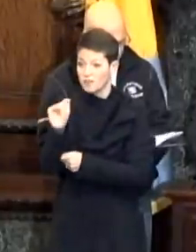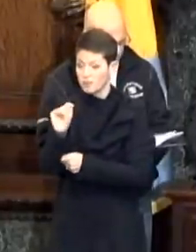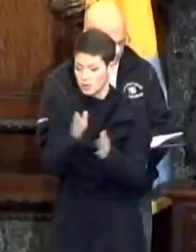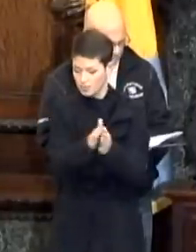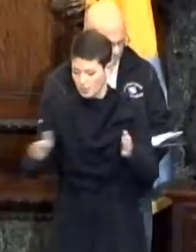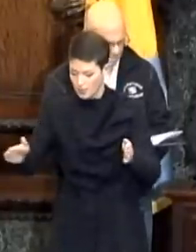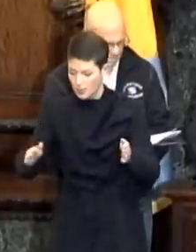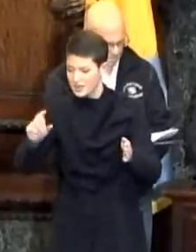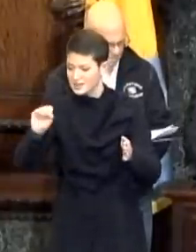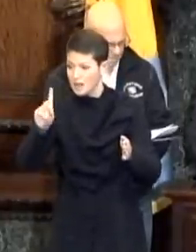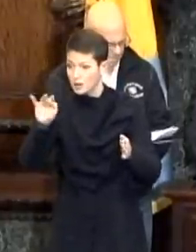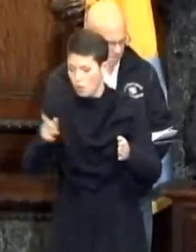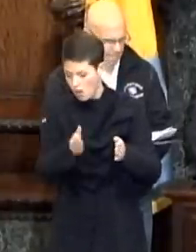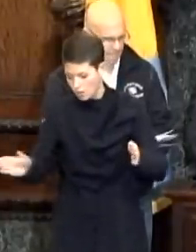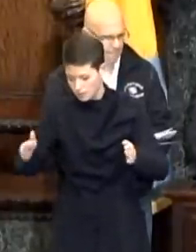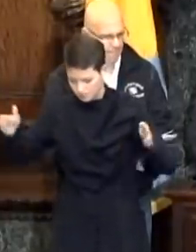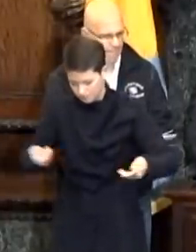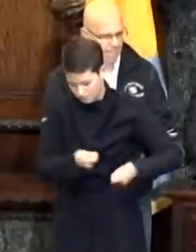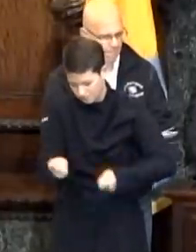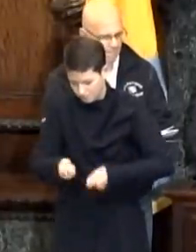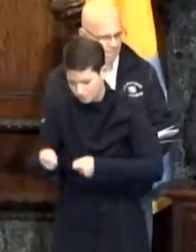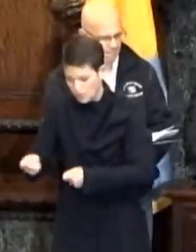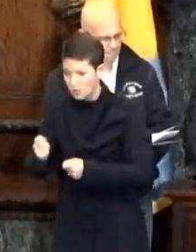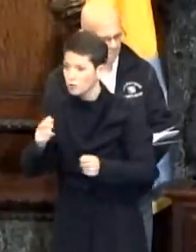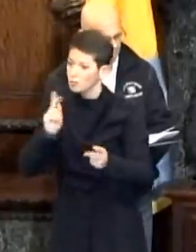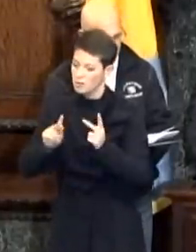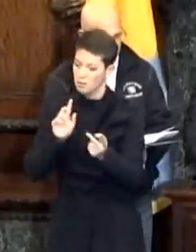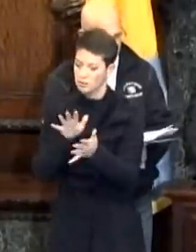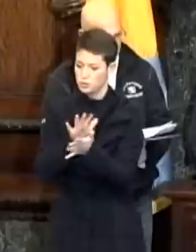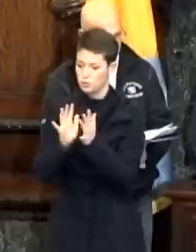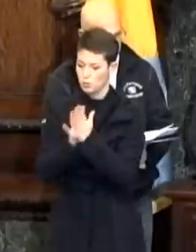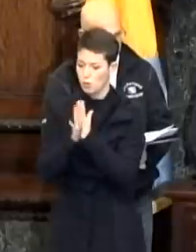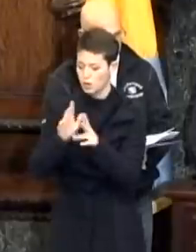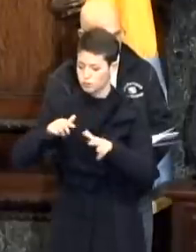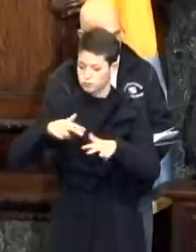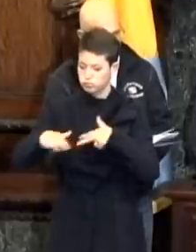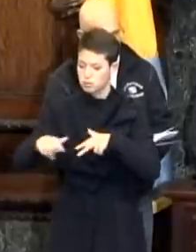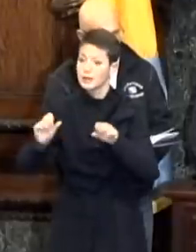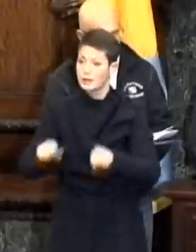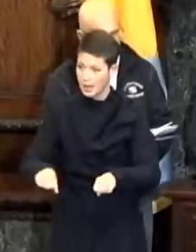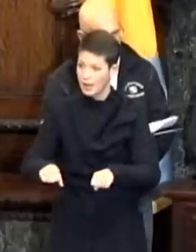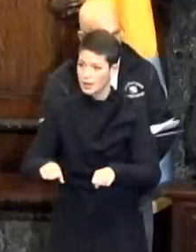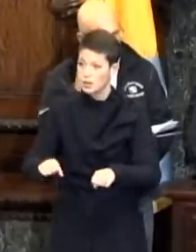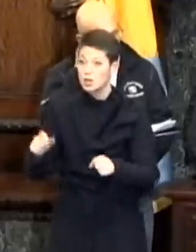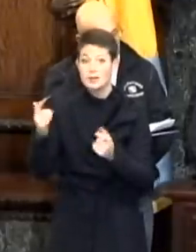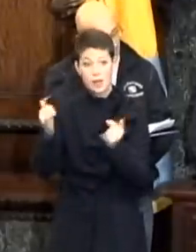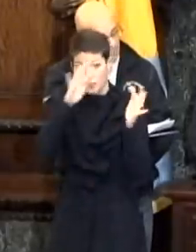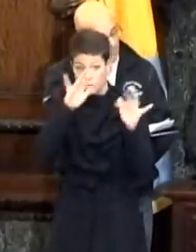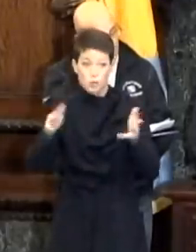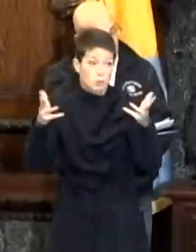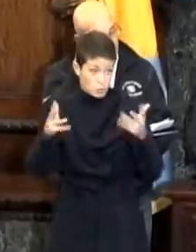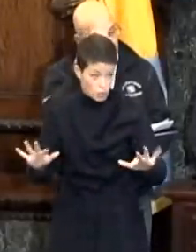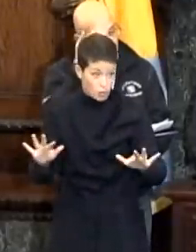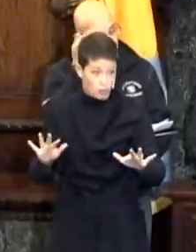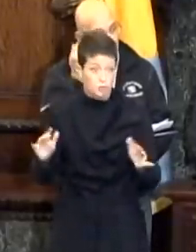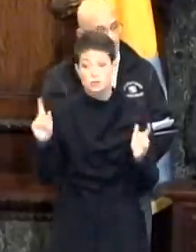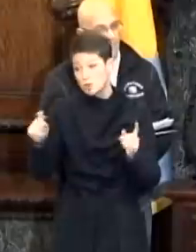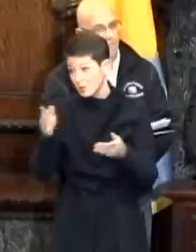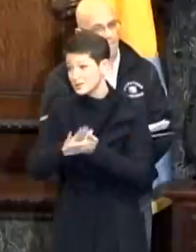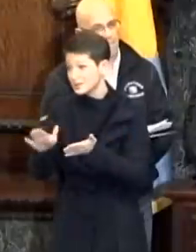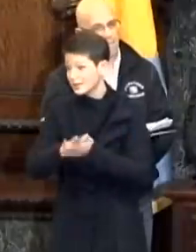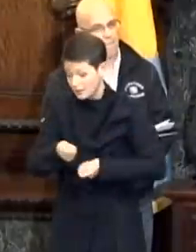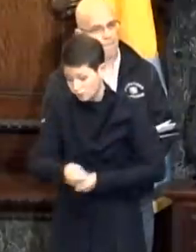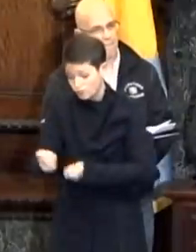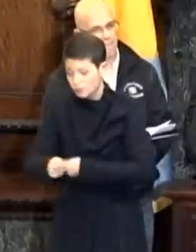of the end of the storm. In case you haven't noticed, the storm is over, and so we are now in that period.